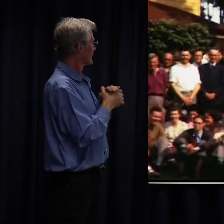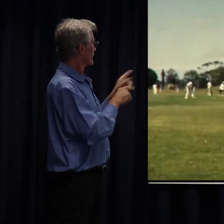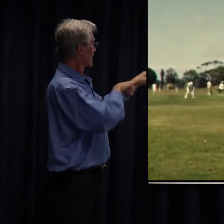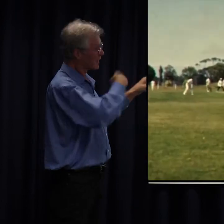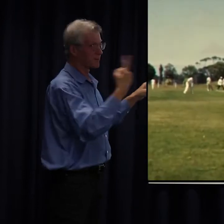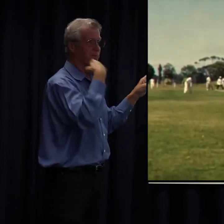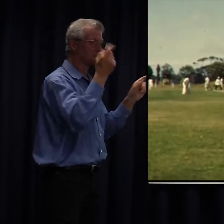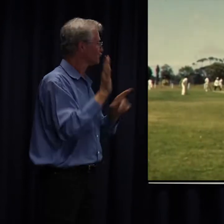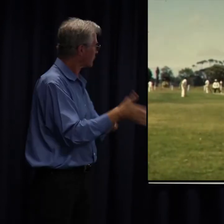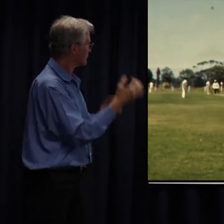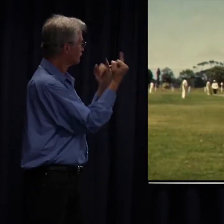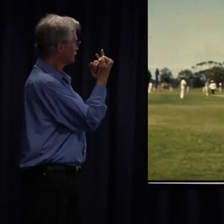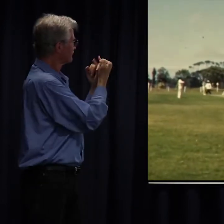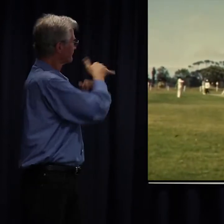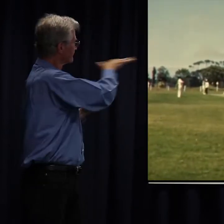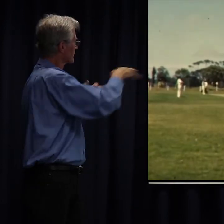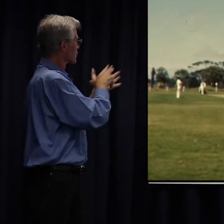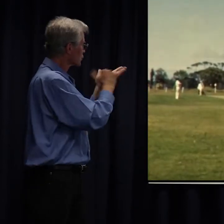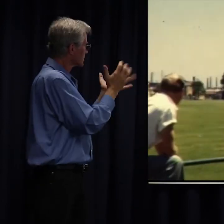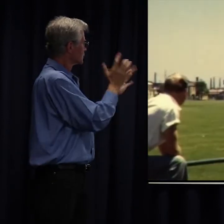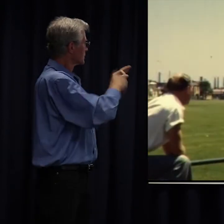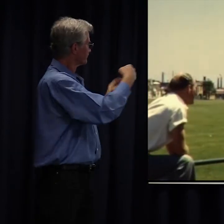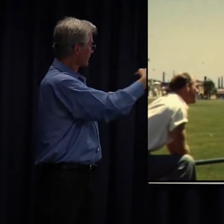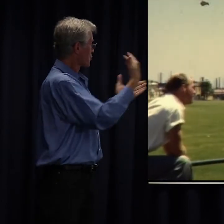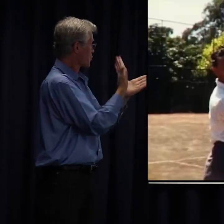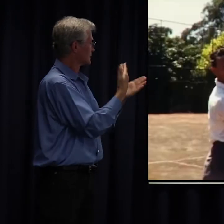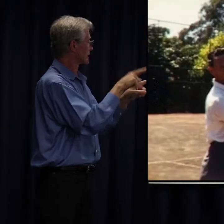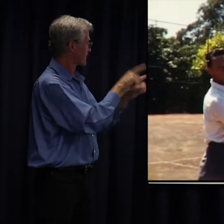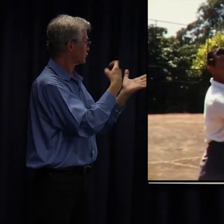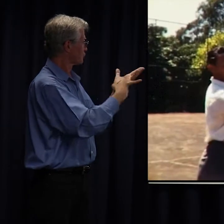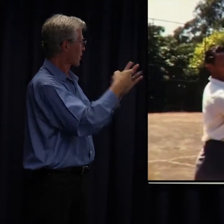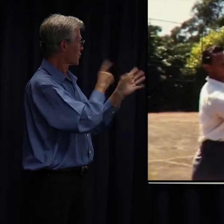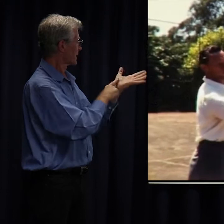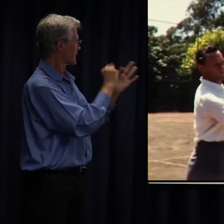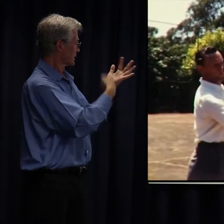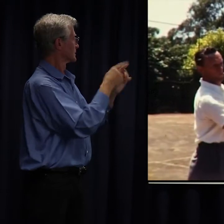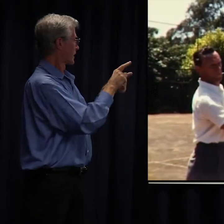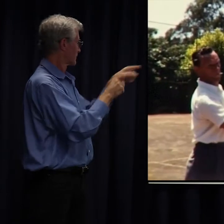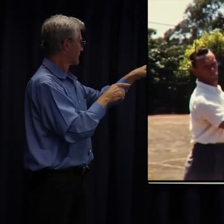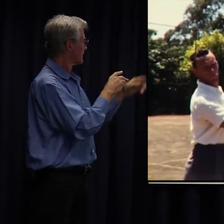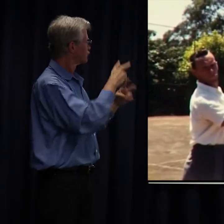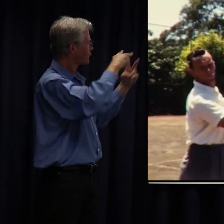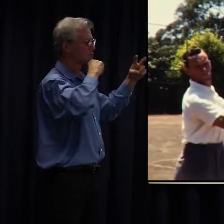And this is them having a good time after. Then the next day they would play cricket. It'll be an interstate competition held at Royal Park